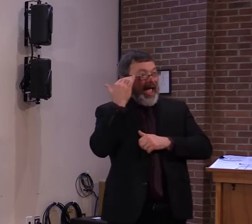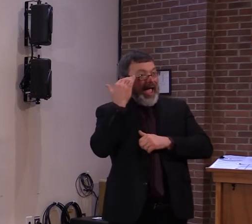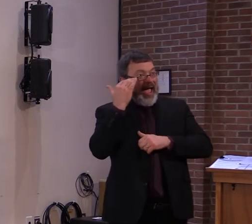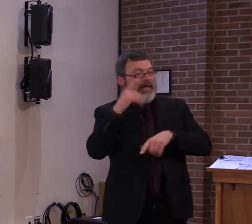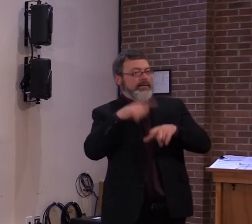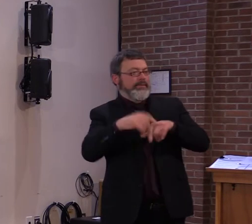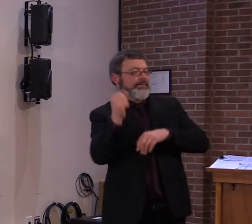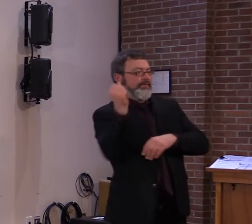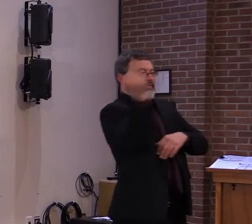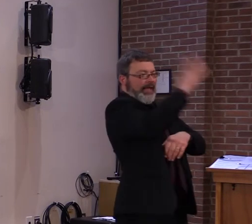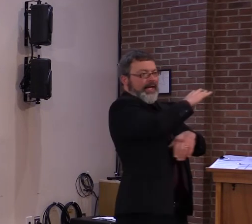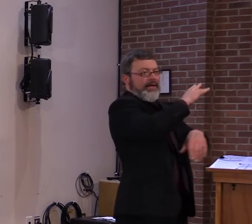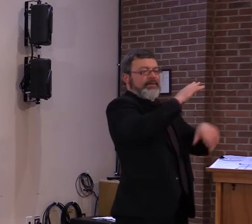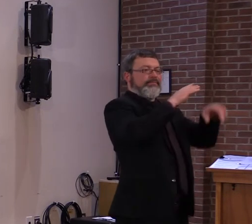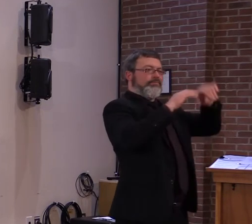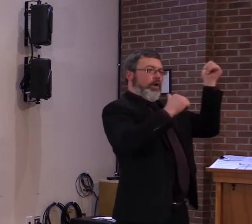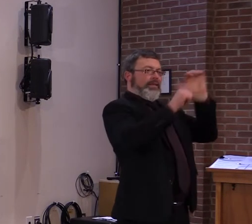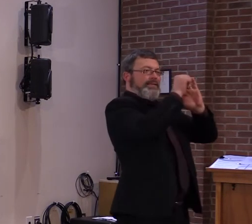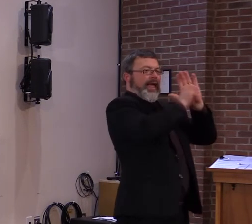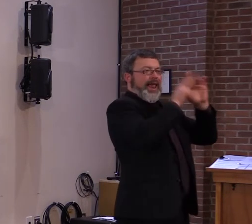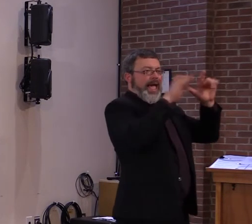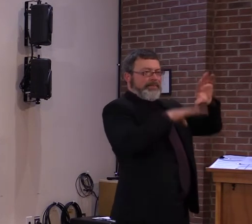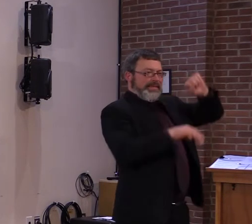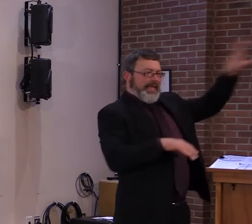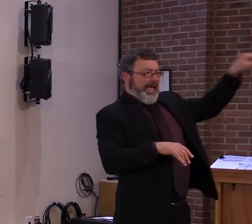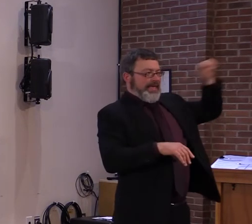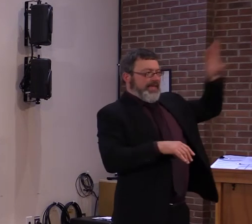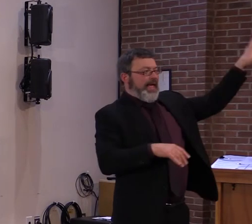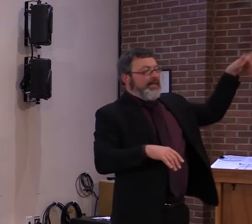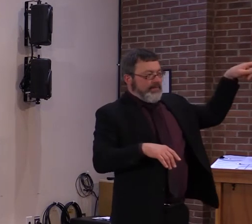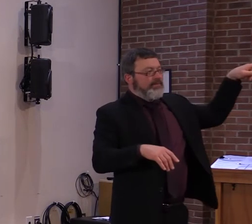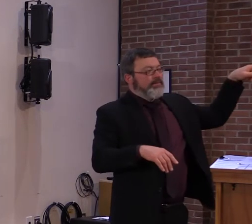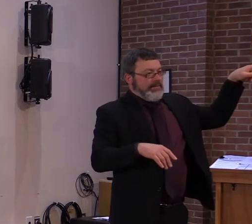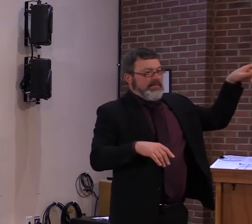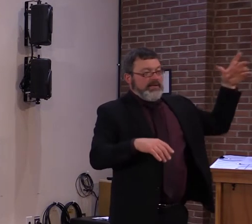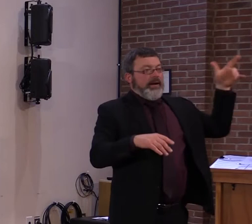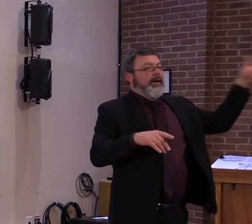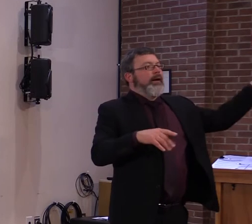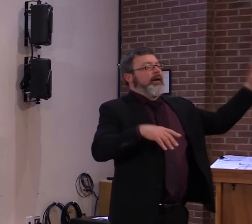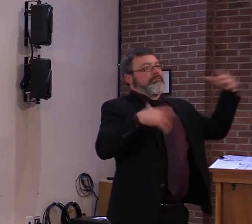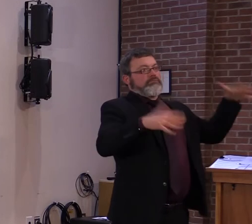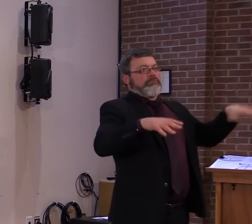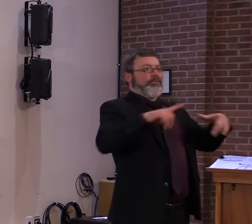labs, those national labs, are being backed up because of